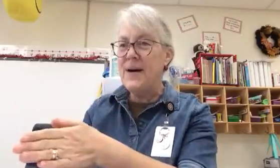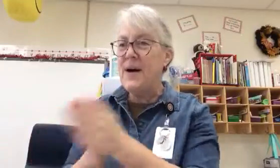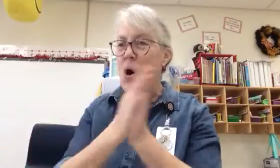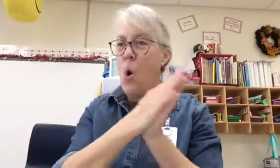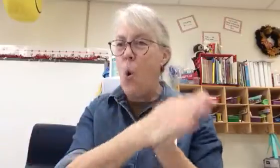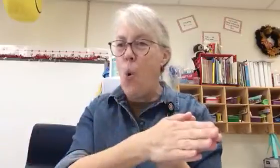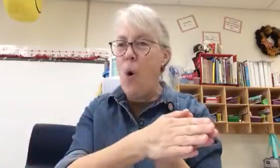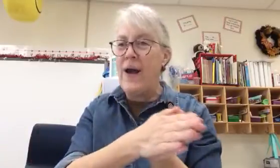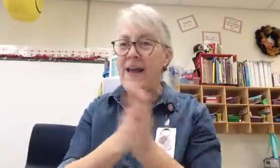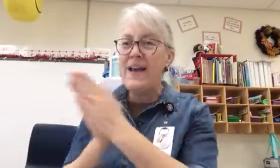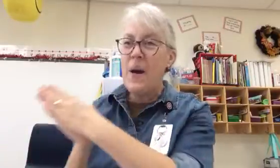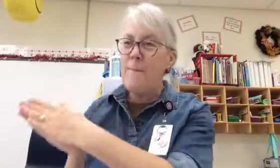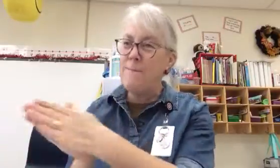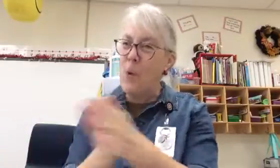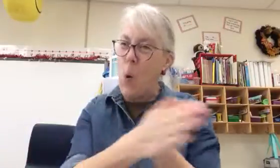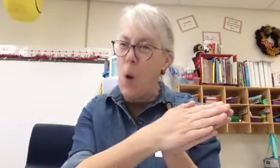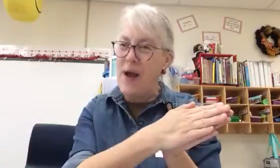oi, boy.